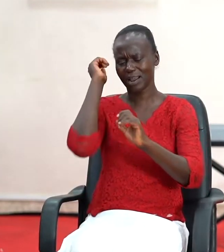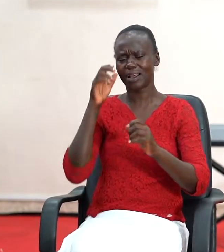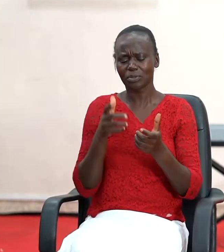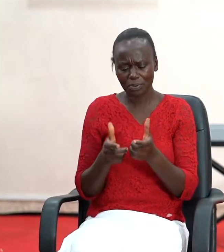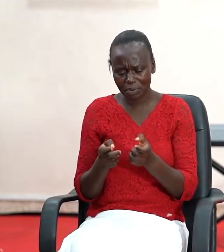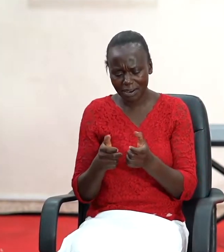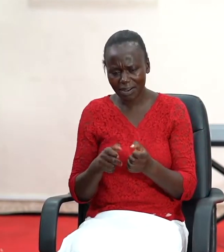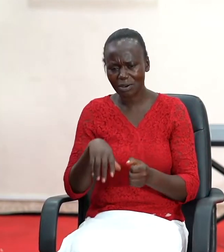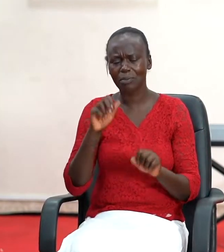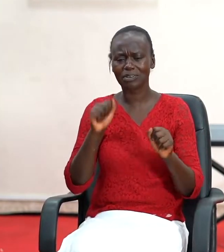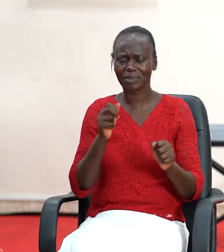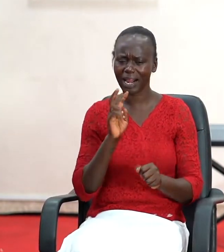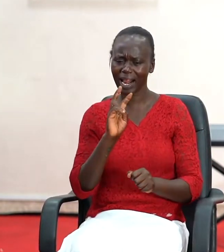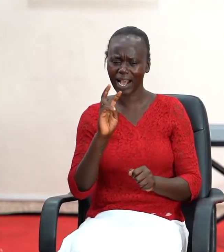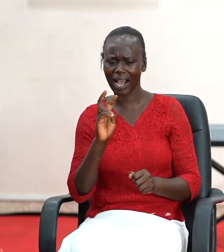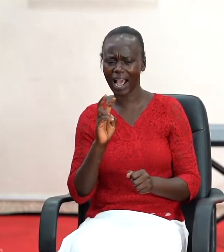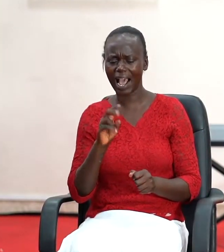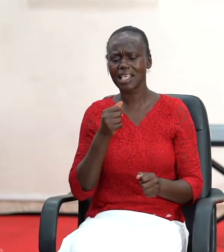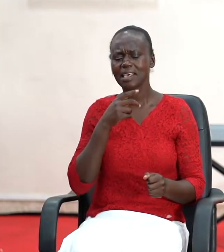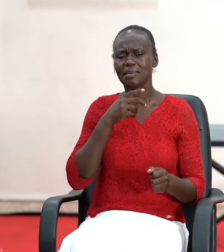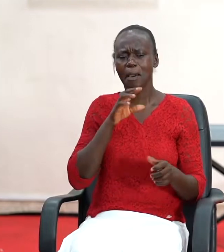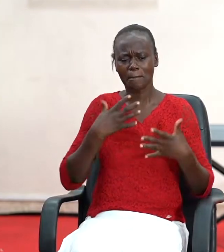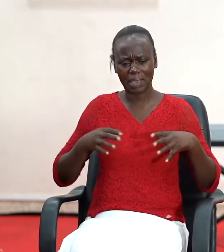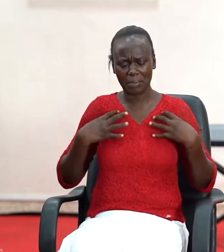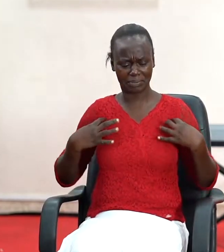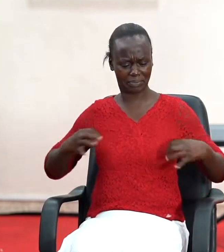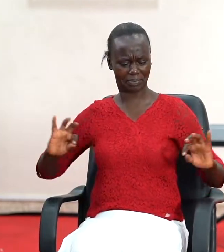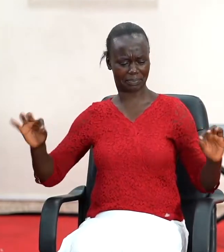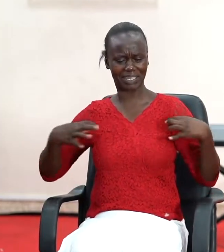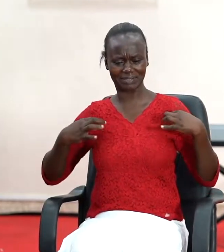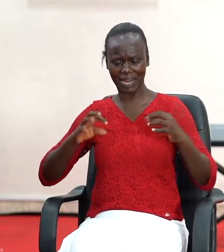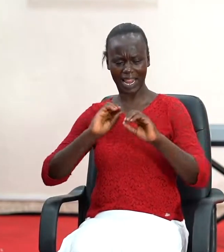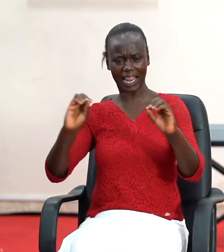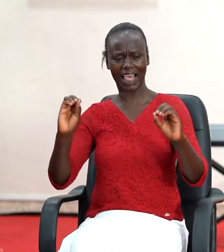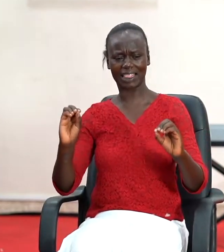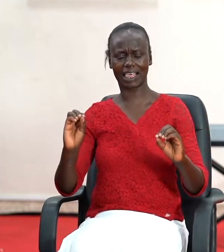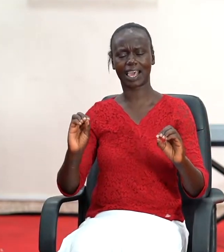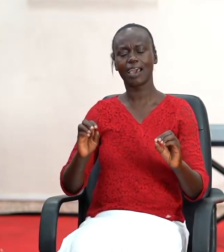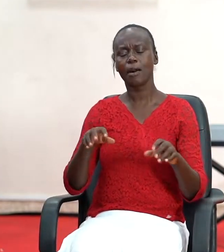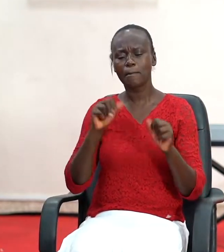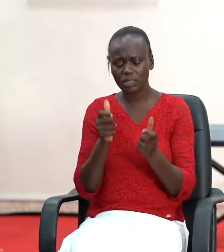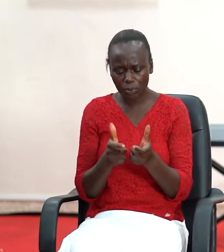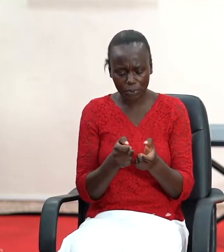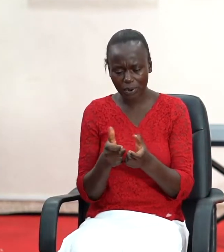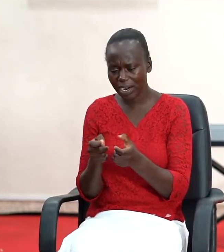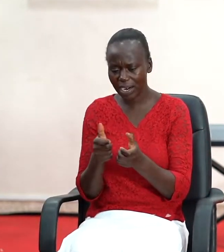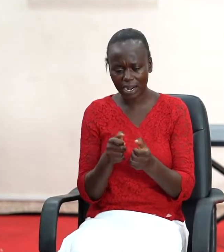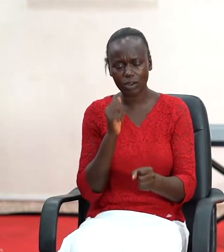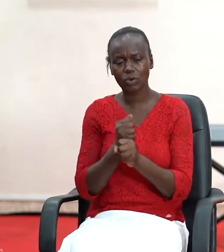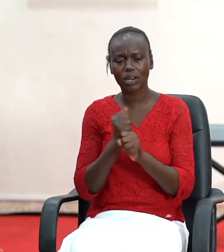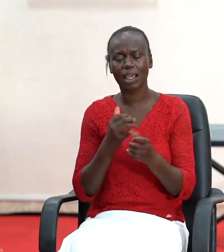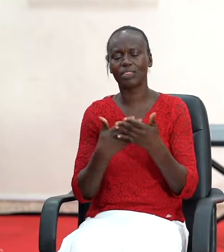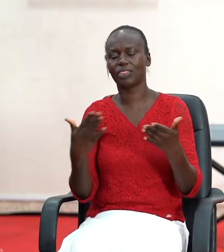jipata unacheki wasee hapo wamevua. Hawana kitu wakondethi. At the click of a button, unaweza jipata umefanya vitu